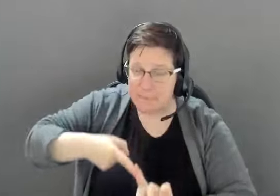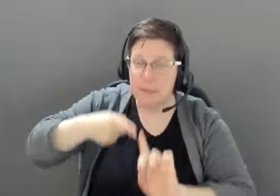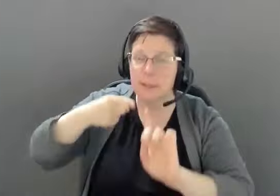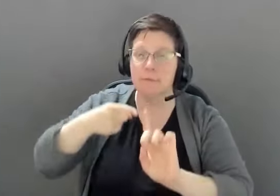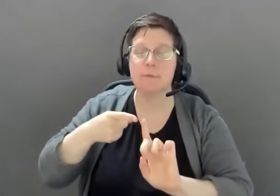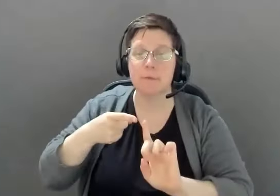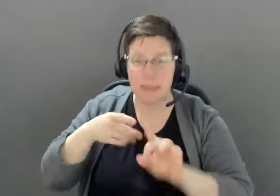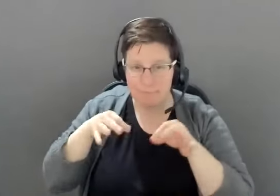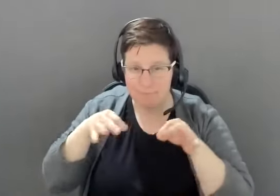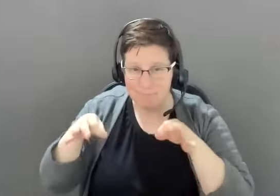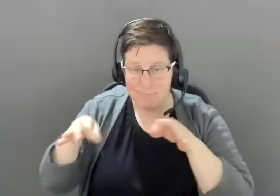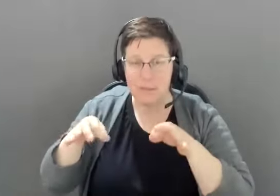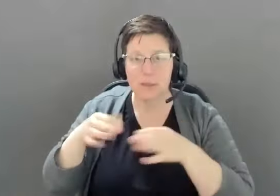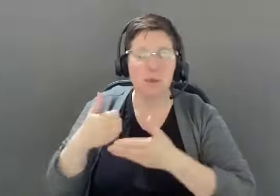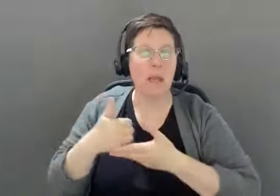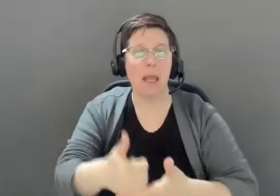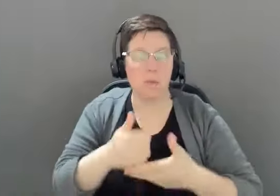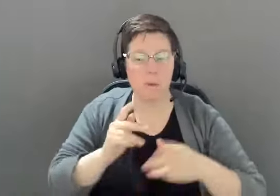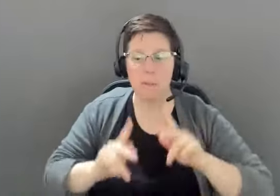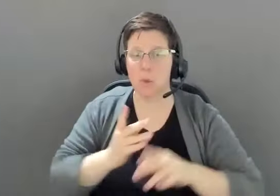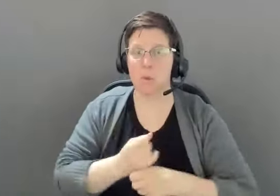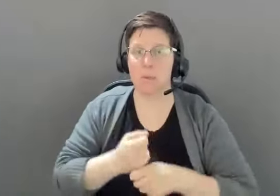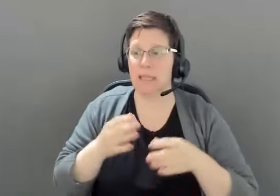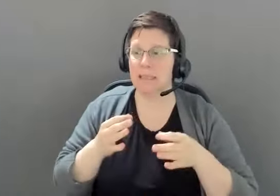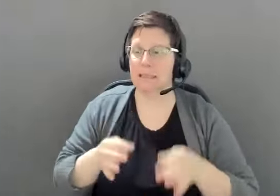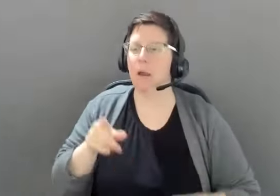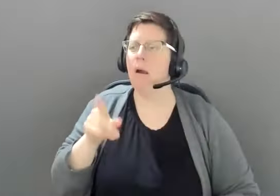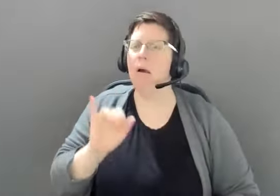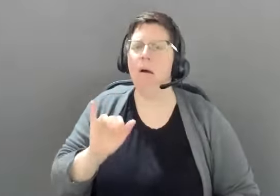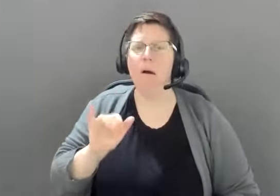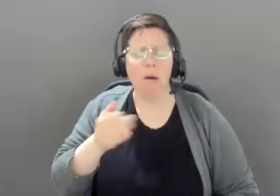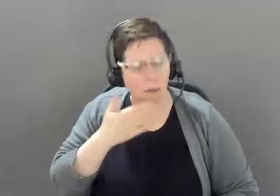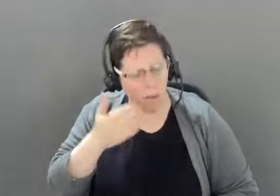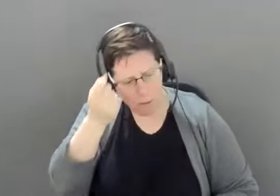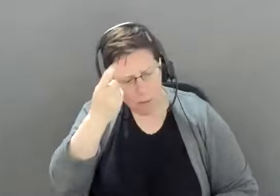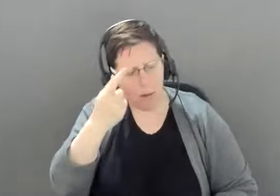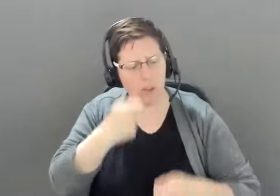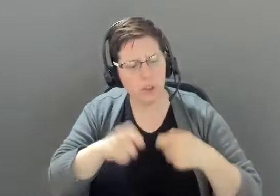for decision makers to actually understand what needed to happen. So,